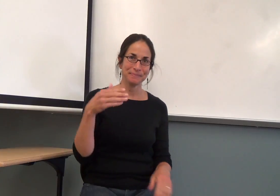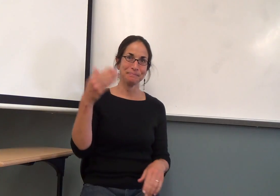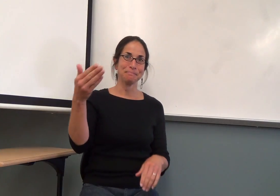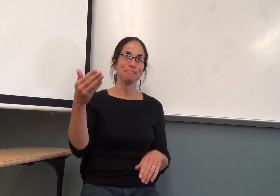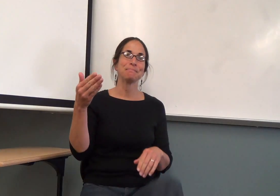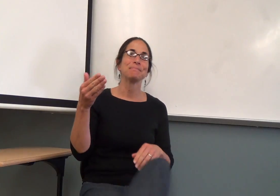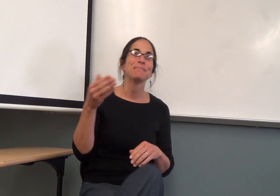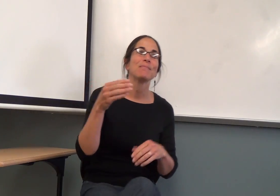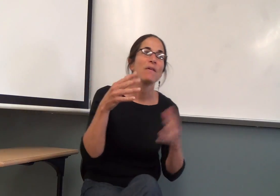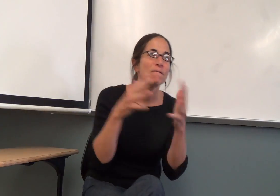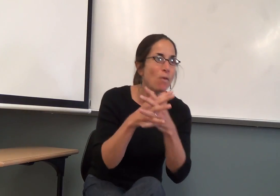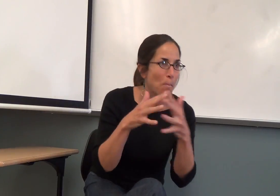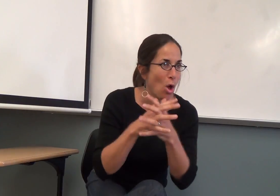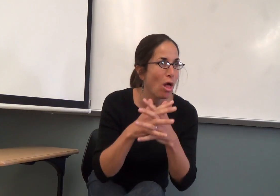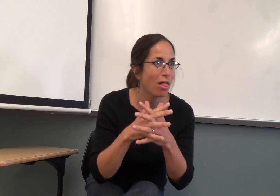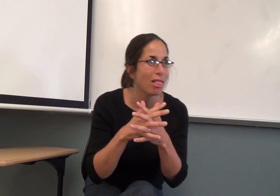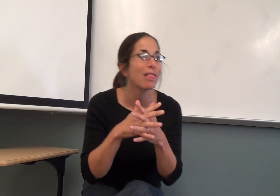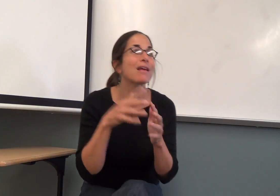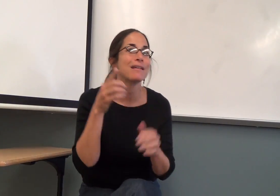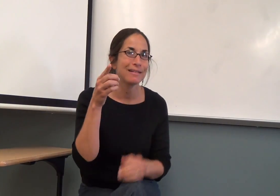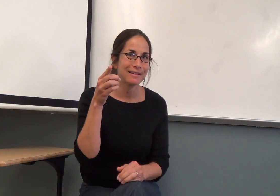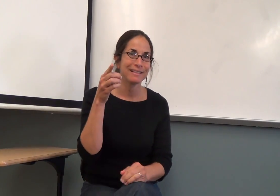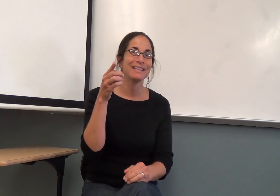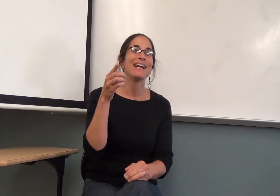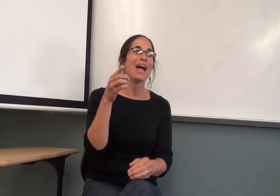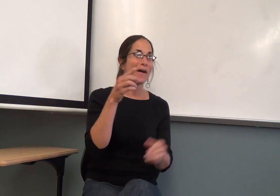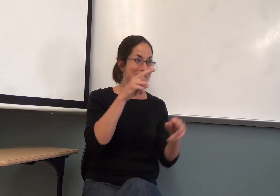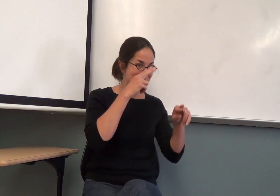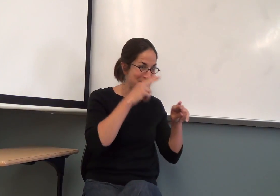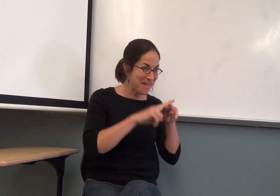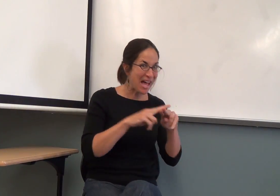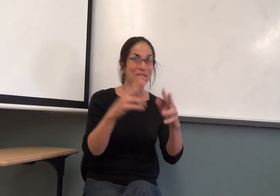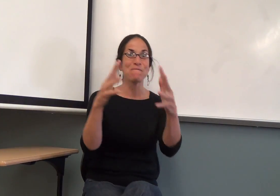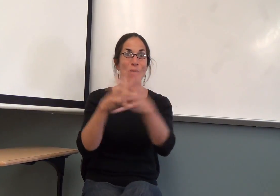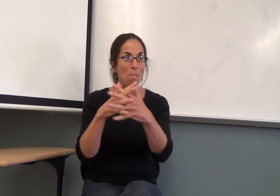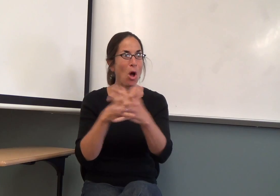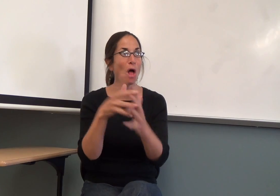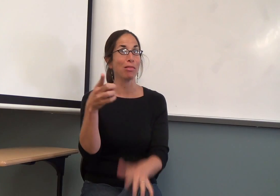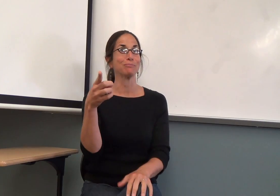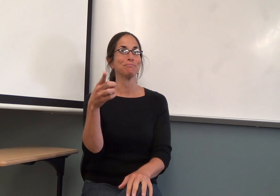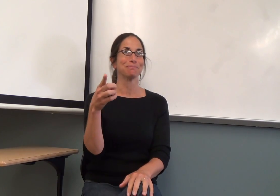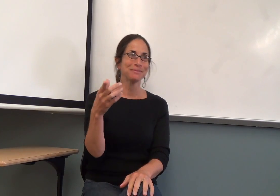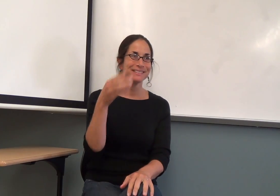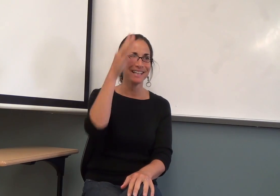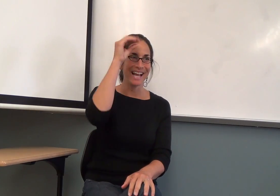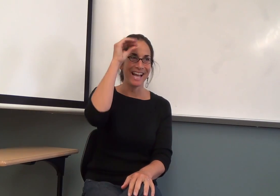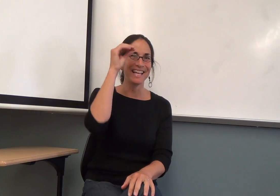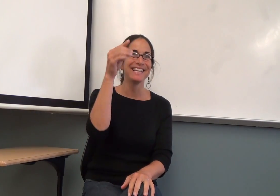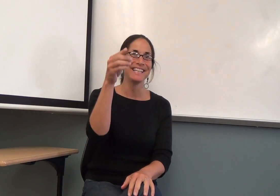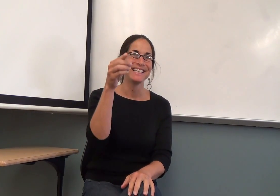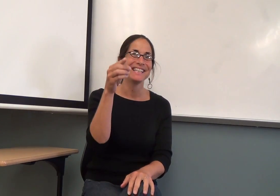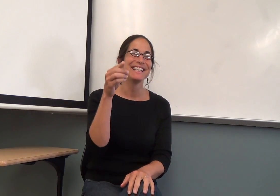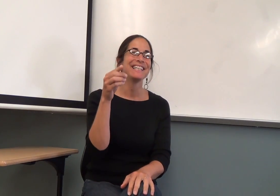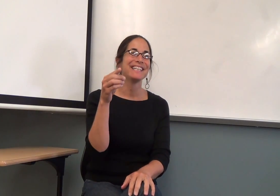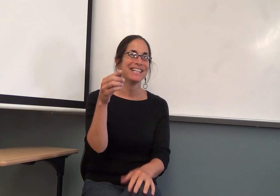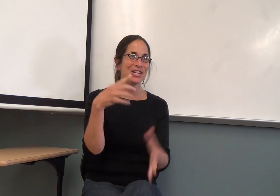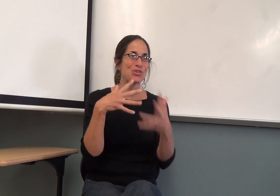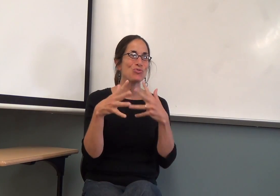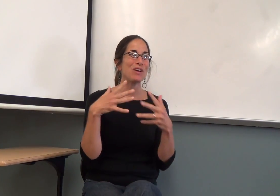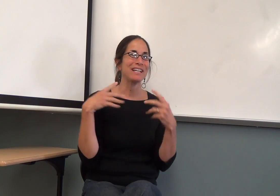said football. Football. I said. You went to football from fun? Yeah. Okay. It's fun, there was Did somebody else say football in here?